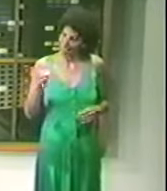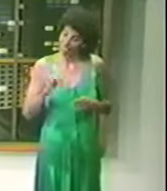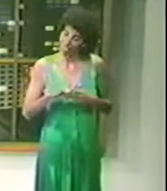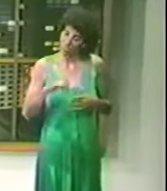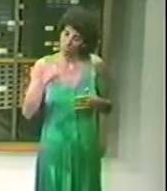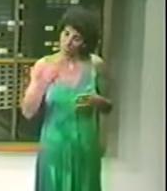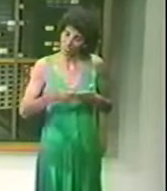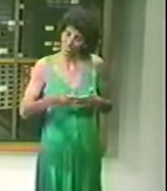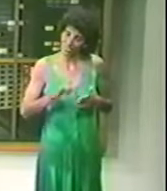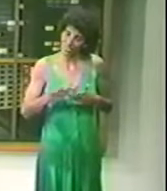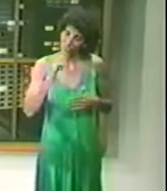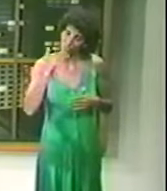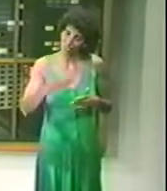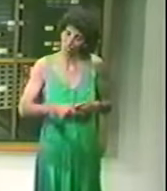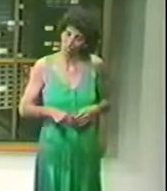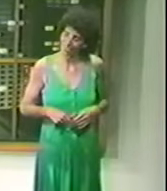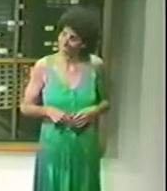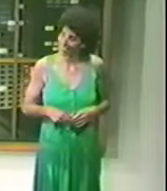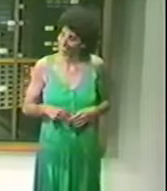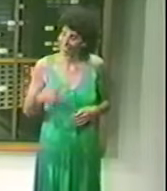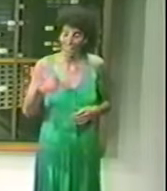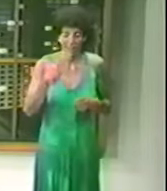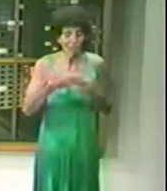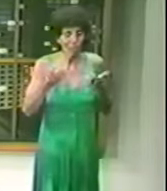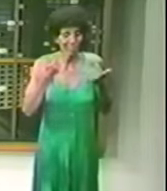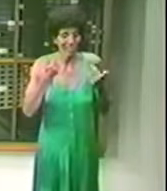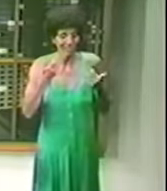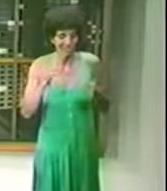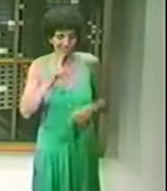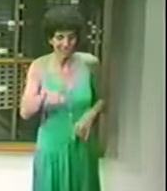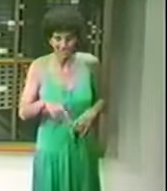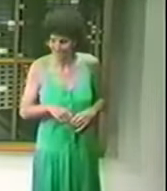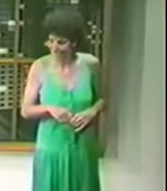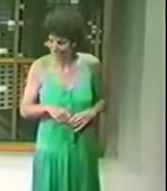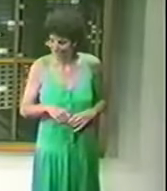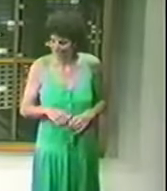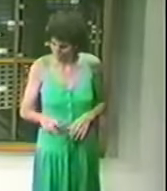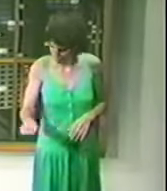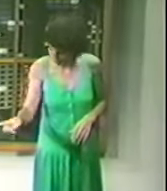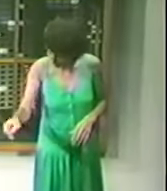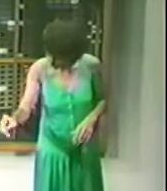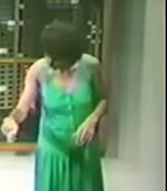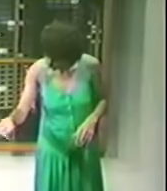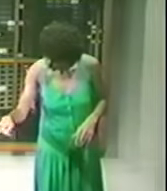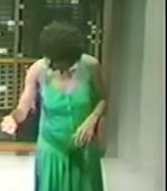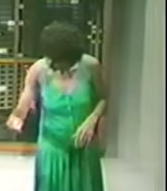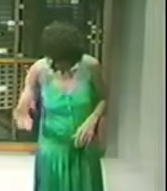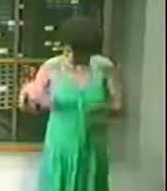good. That was really good. Got some good laughs. I did. I'm not tooting my own horn.